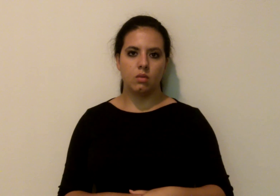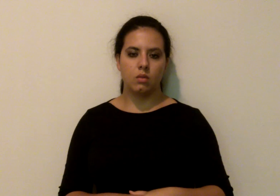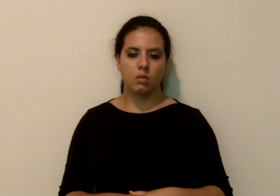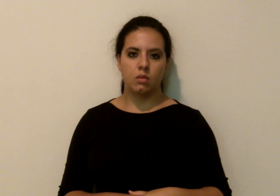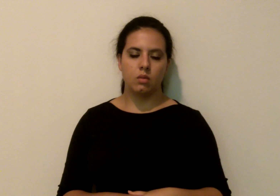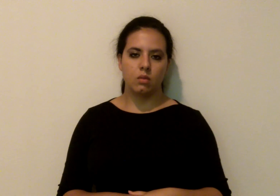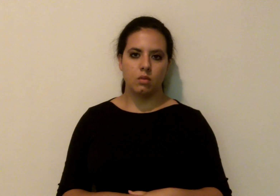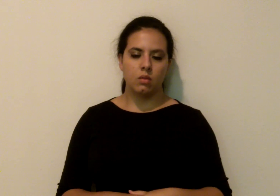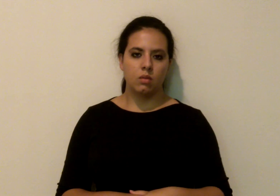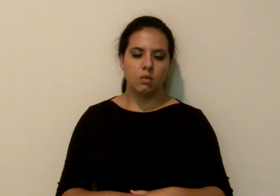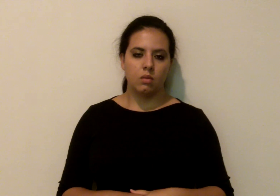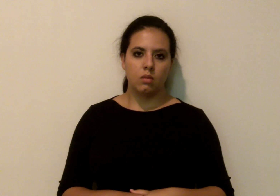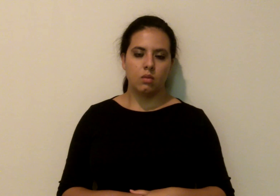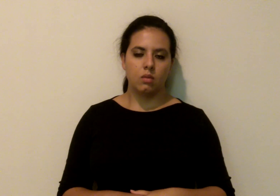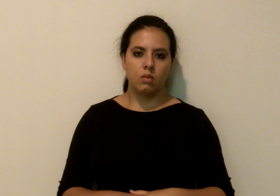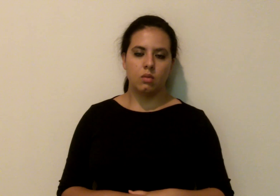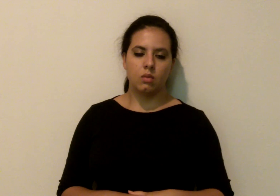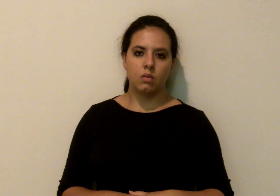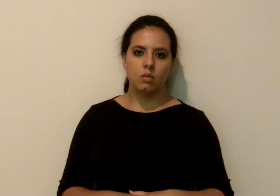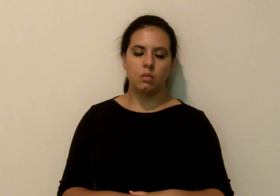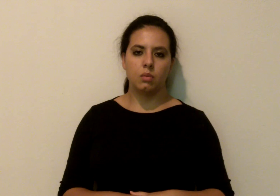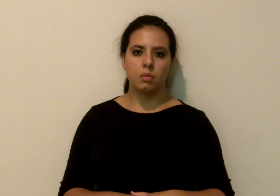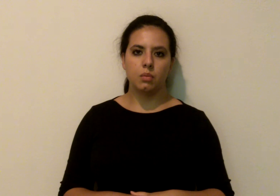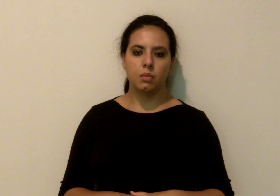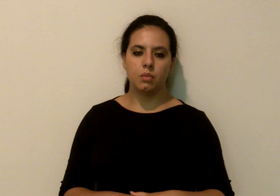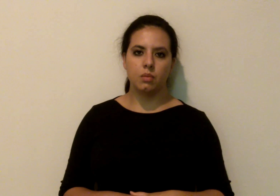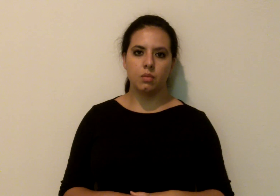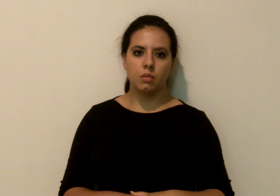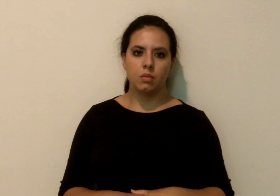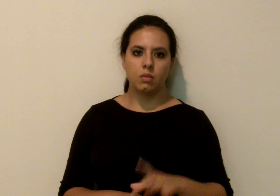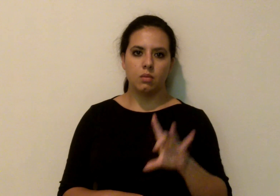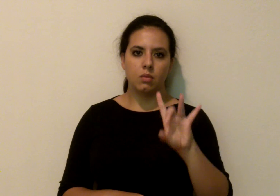do 876, you will not do